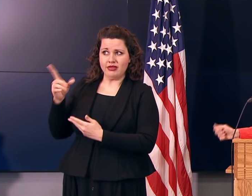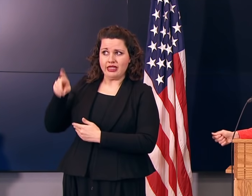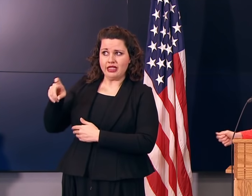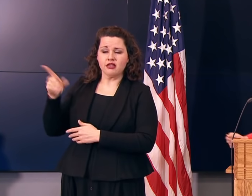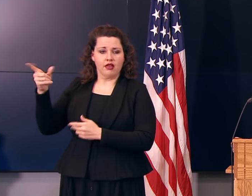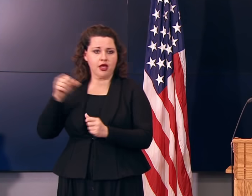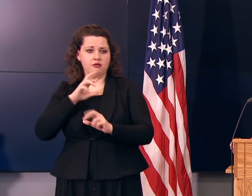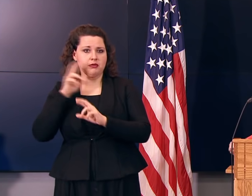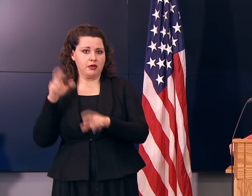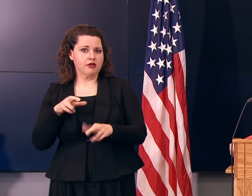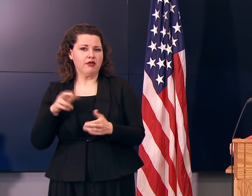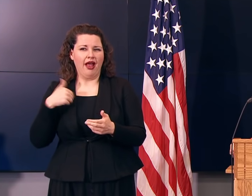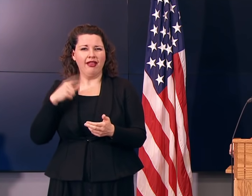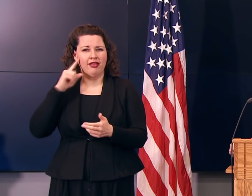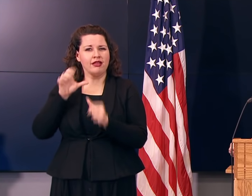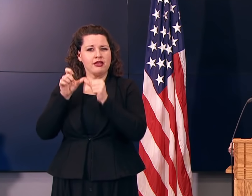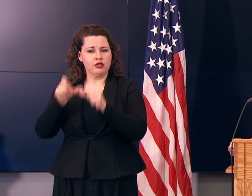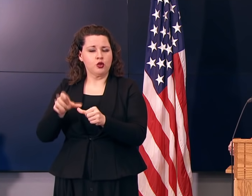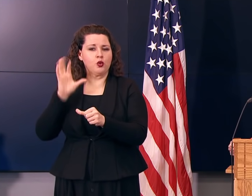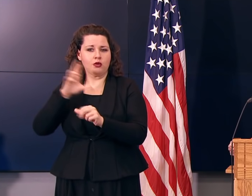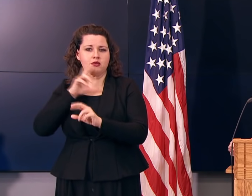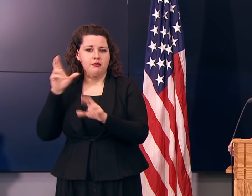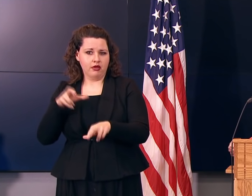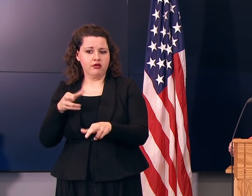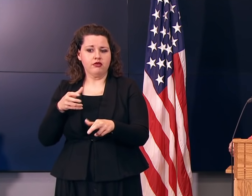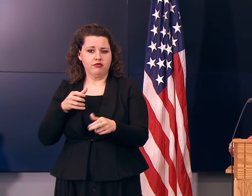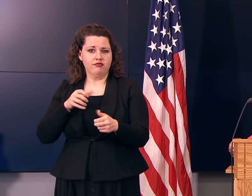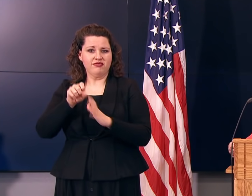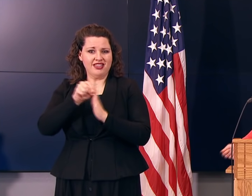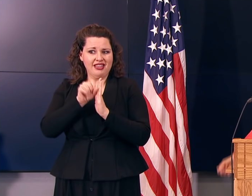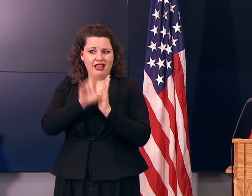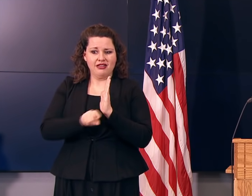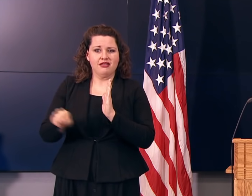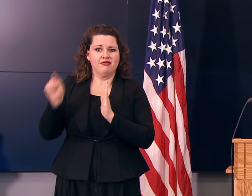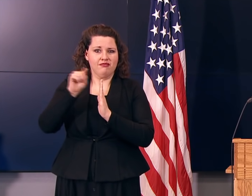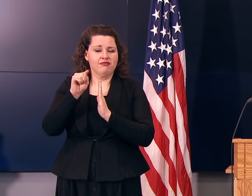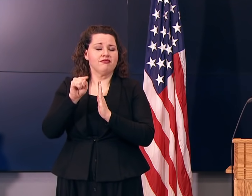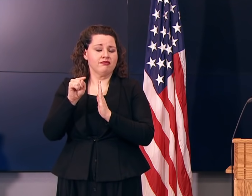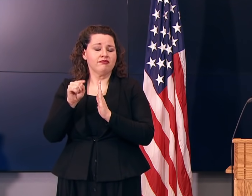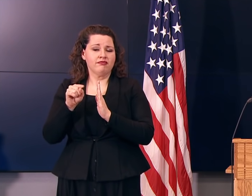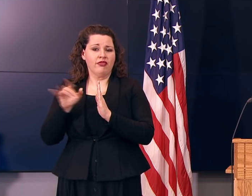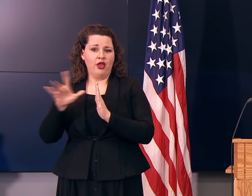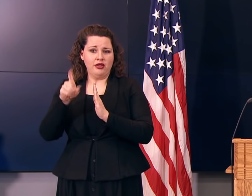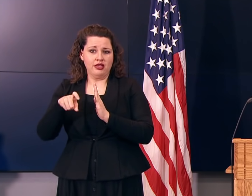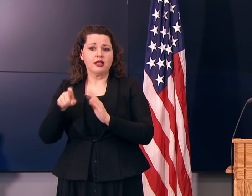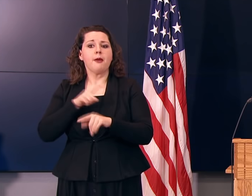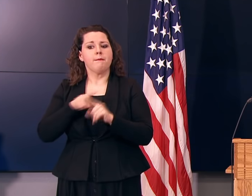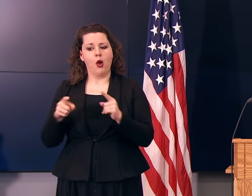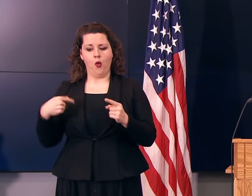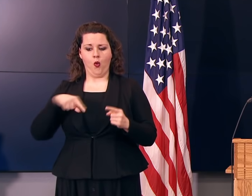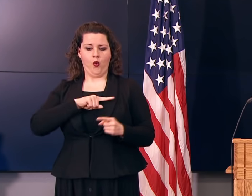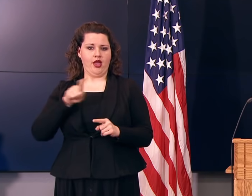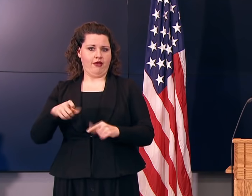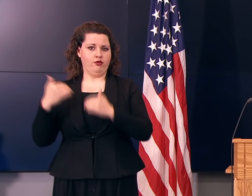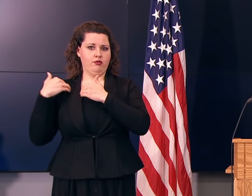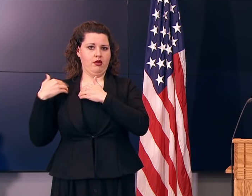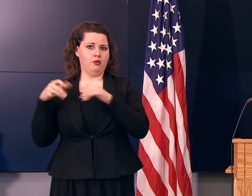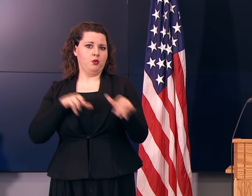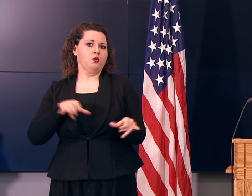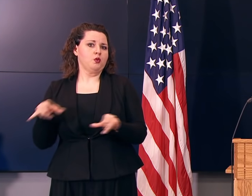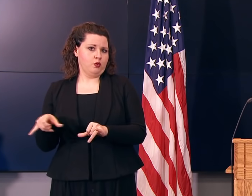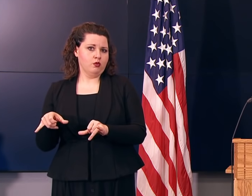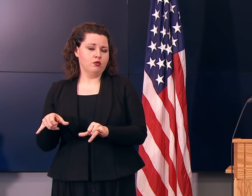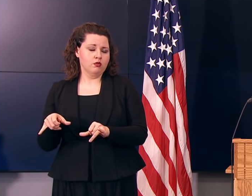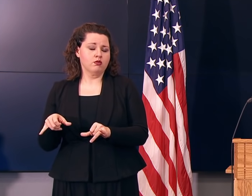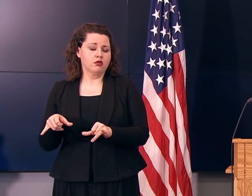still will be responsive in addressing the needs of states across the country. But I also think that we must be responsible